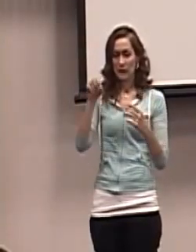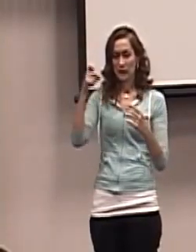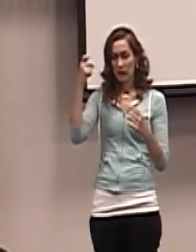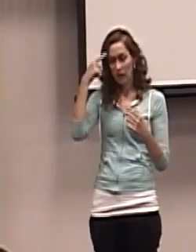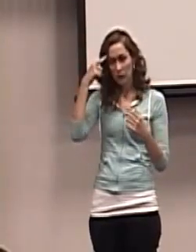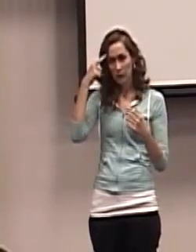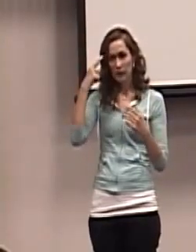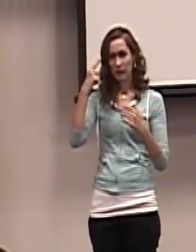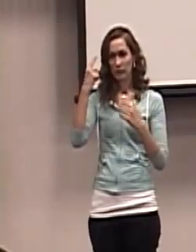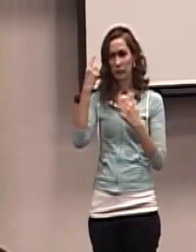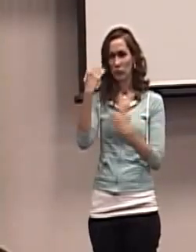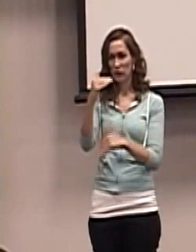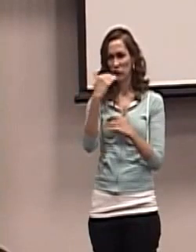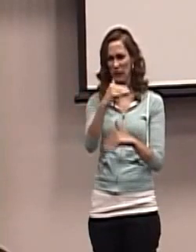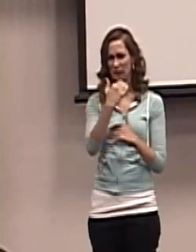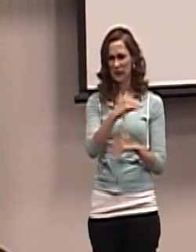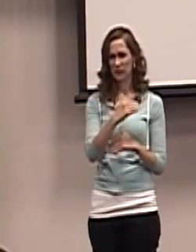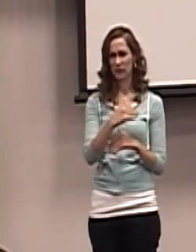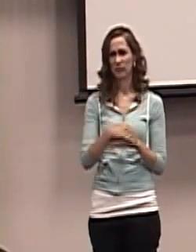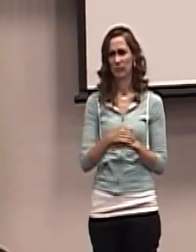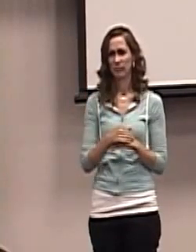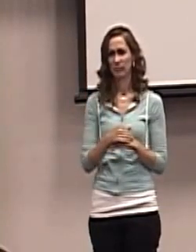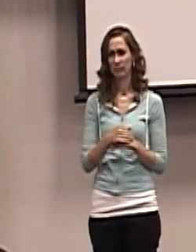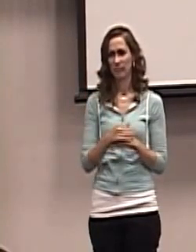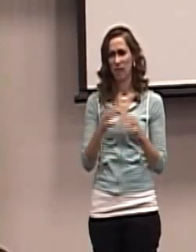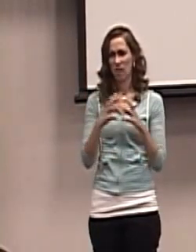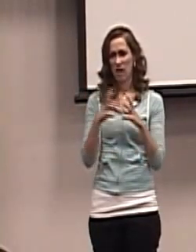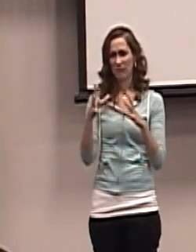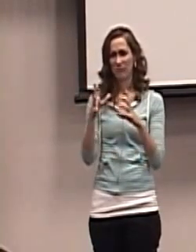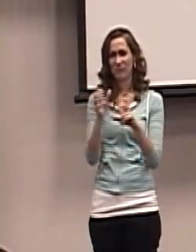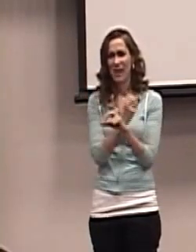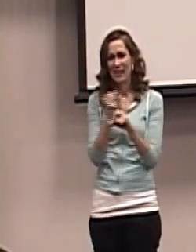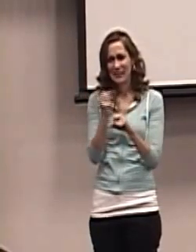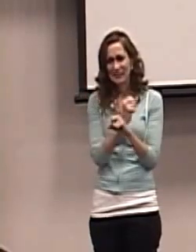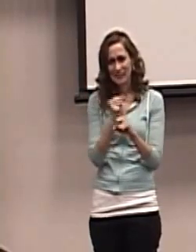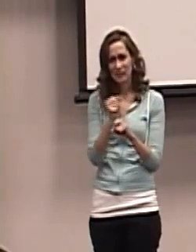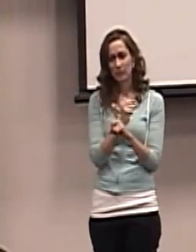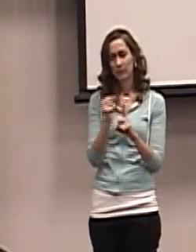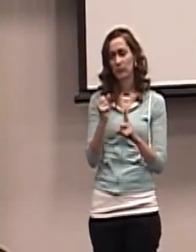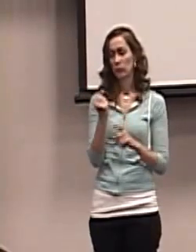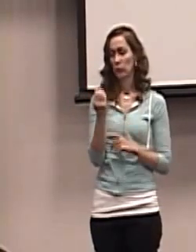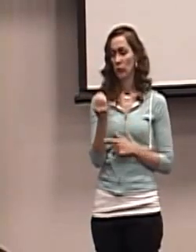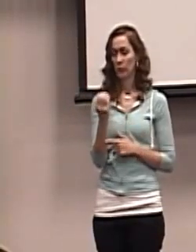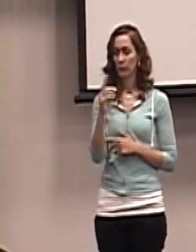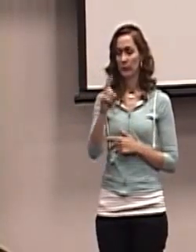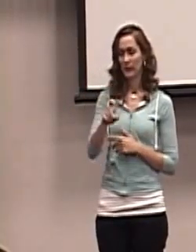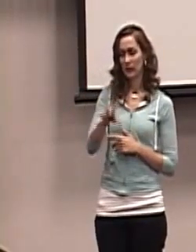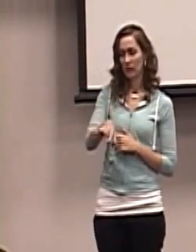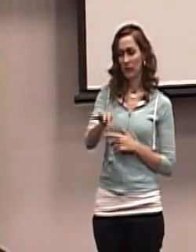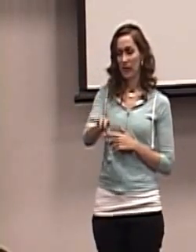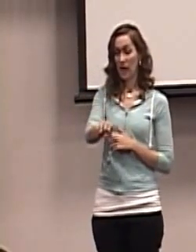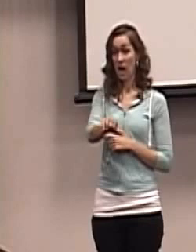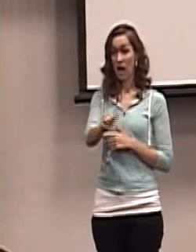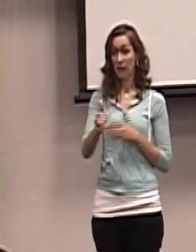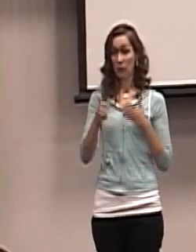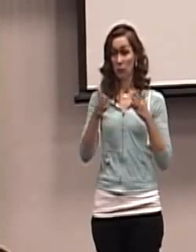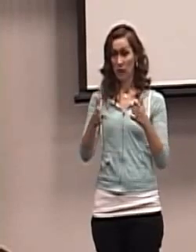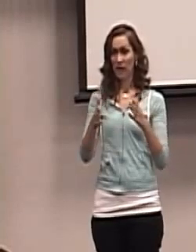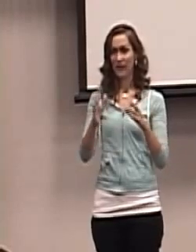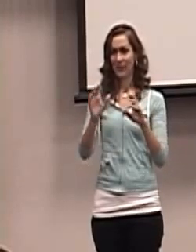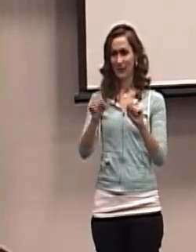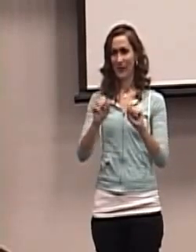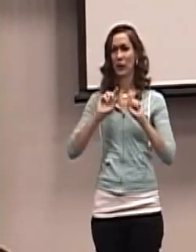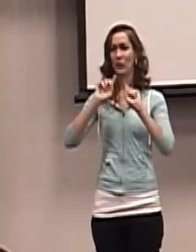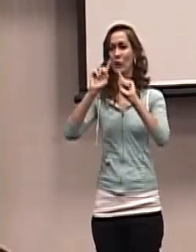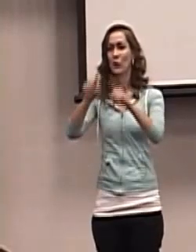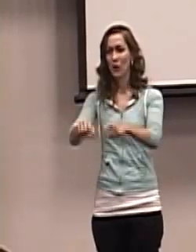restrictions, just outright violence. So we need to find alternative ways to reach people and present the gospel